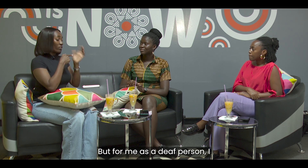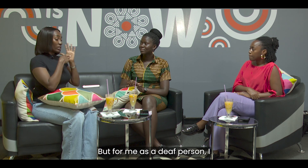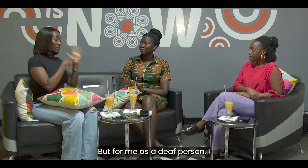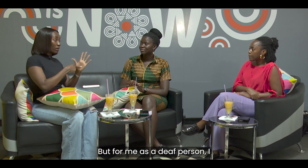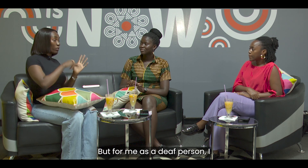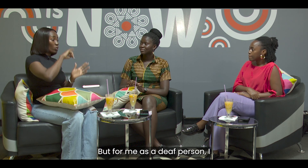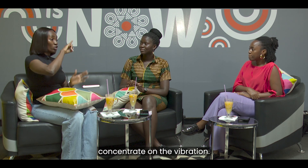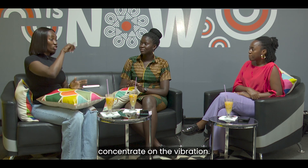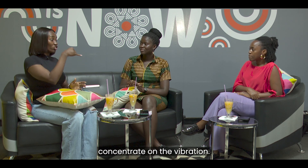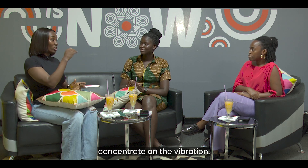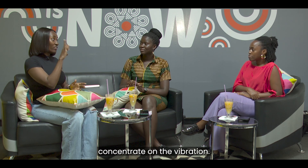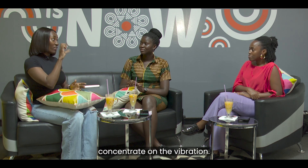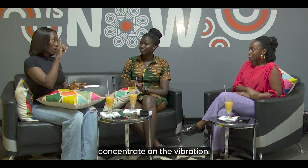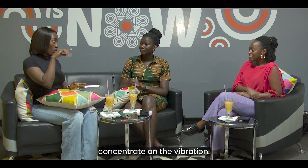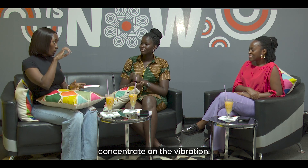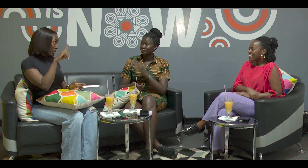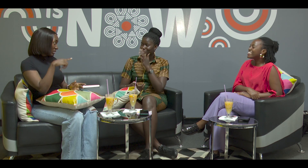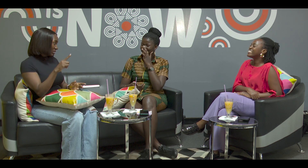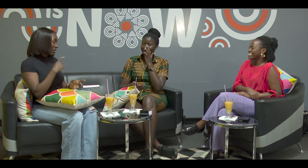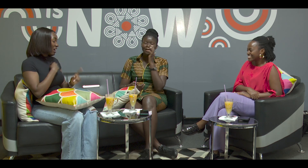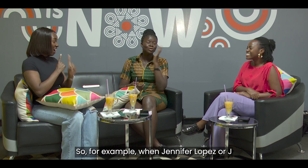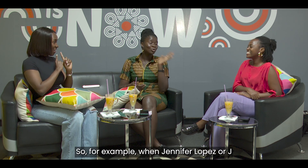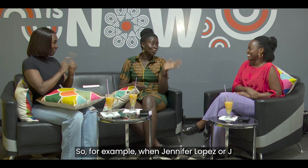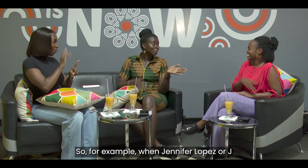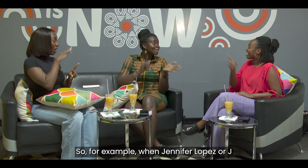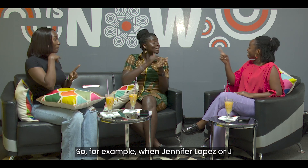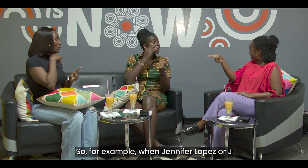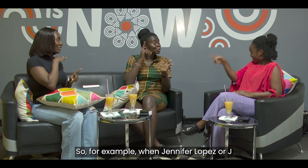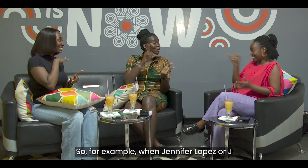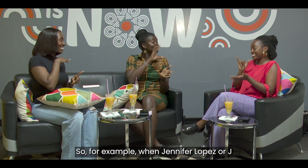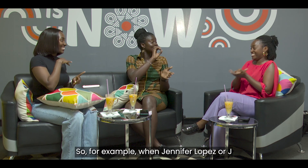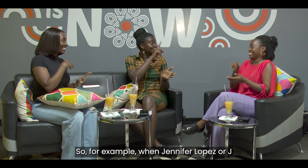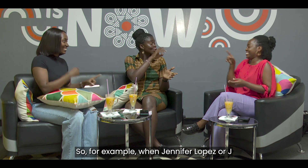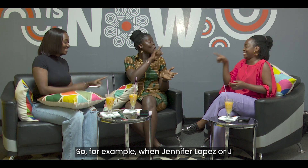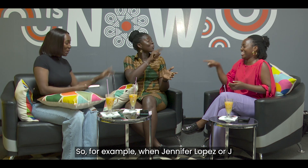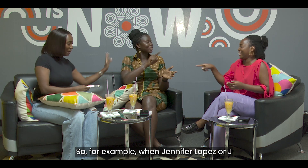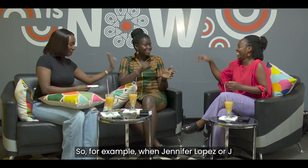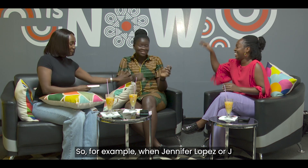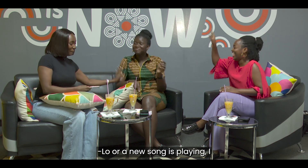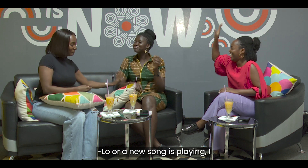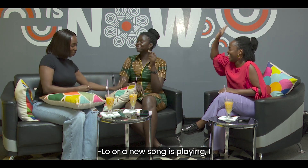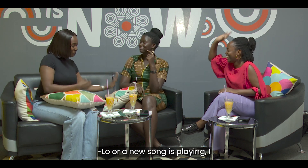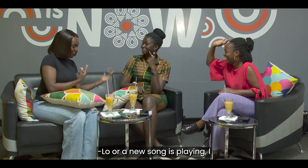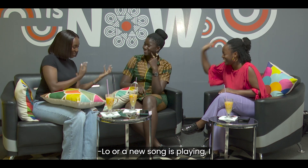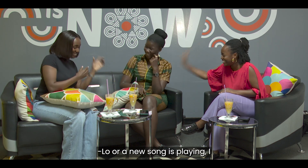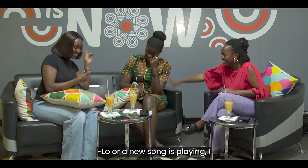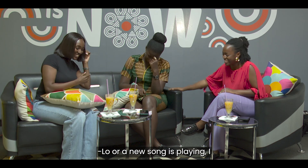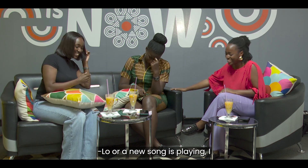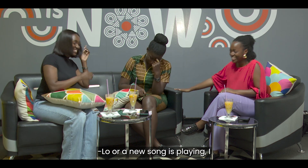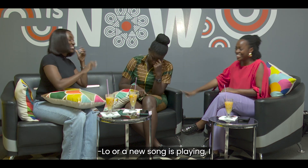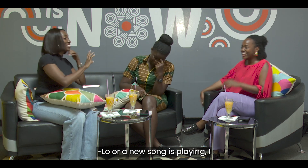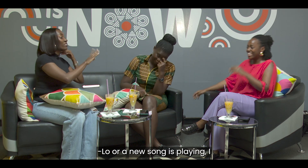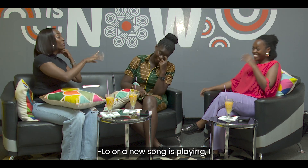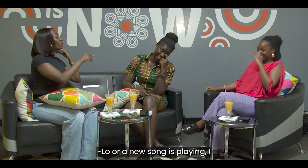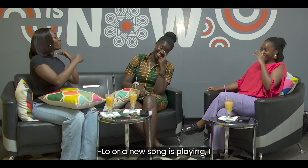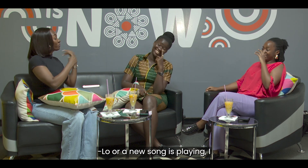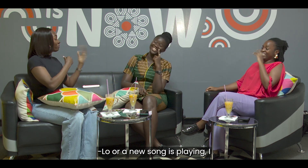person, I concentrate on the vibration. So for example, when Jennifer Lopez or J-Lo or a music song is playing,